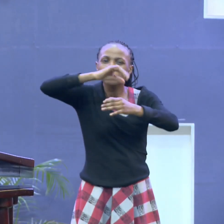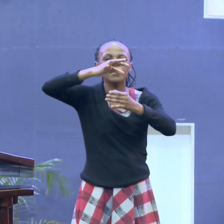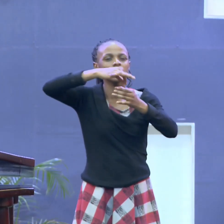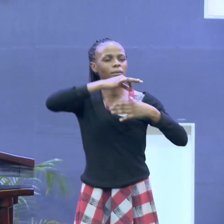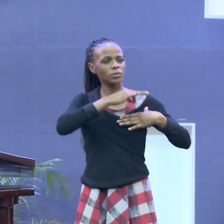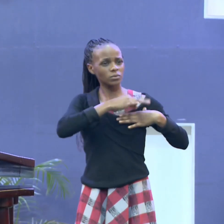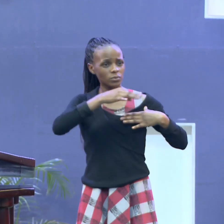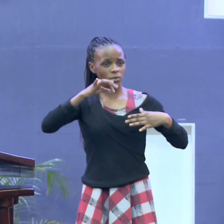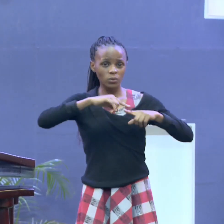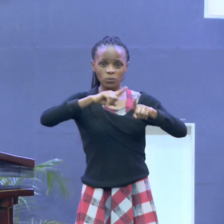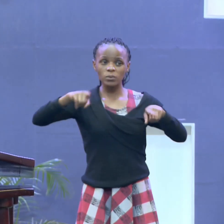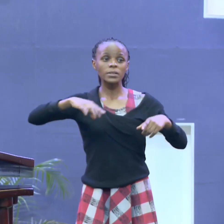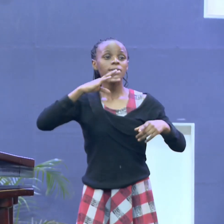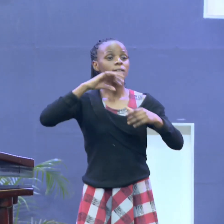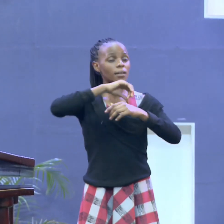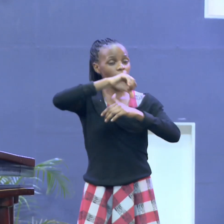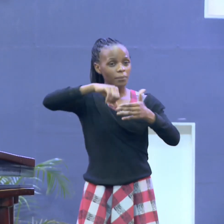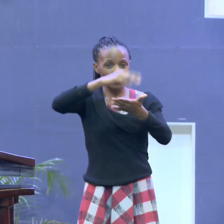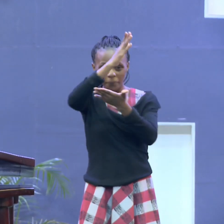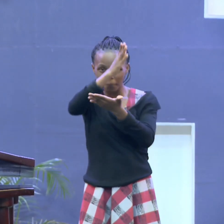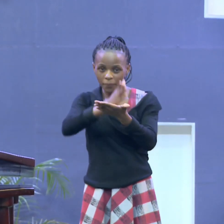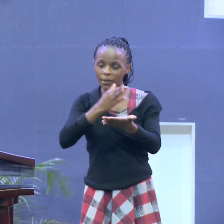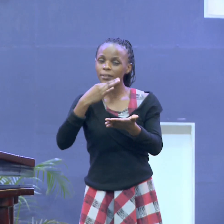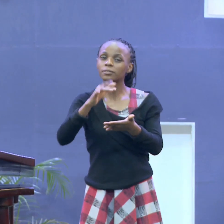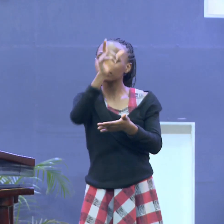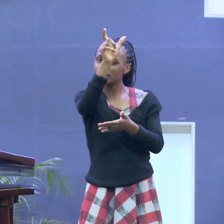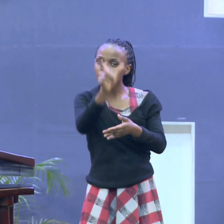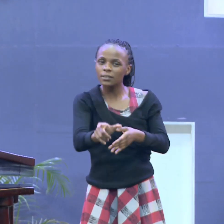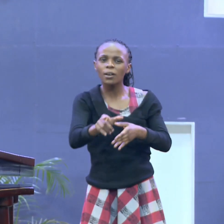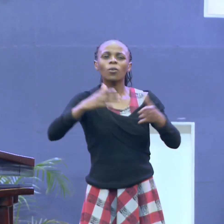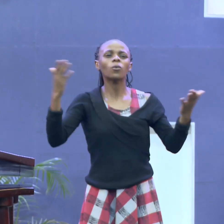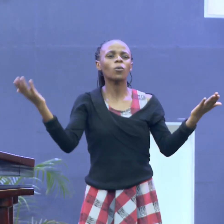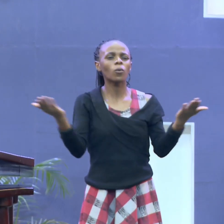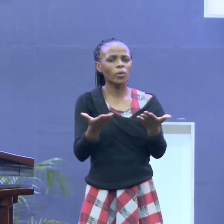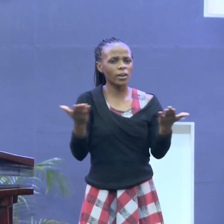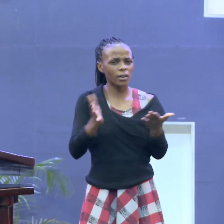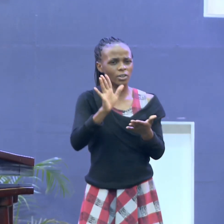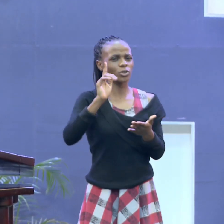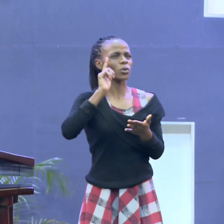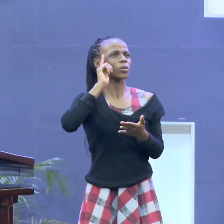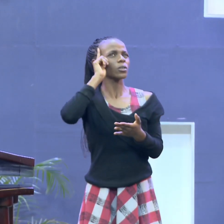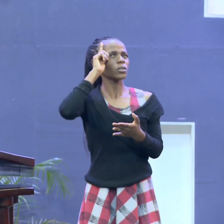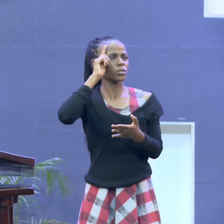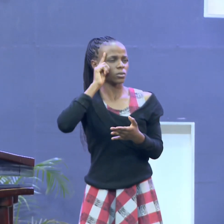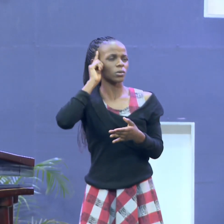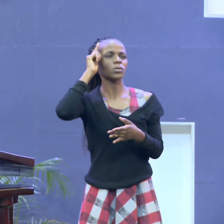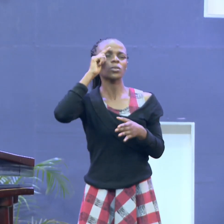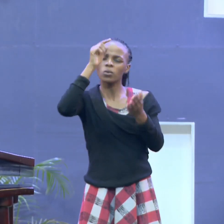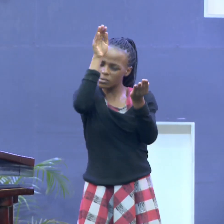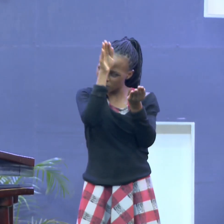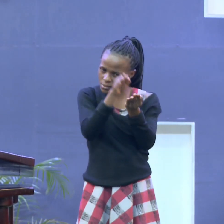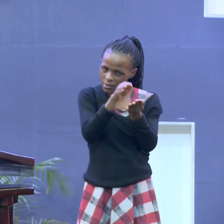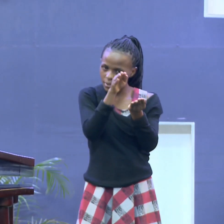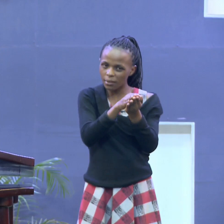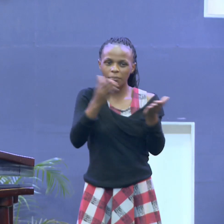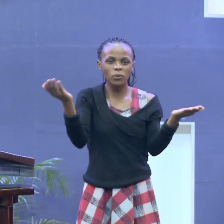eky'omuntu awatuula ebirowoozo oba awatuula endowooza y'omuntu. When we speak about the soul, we mean that